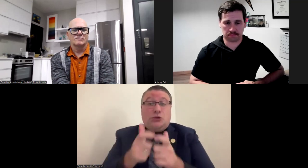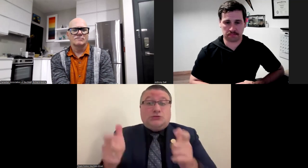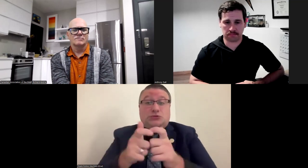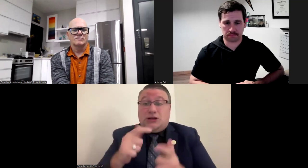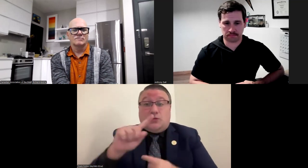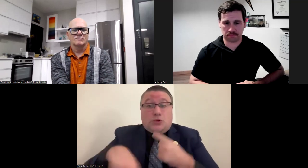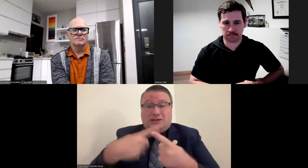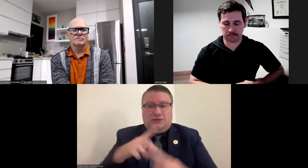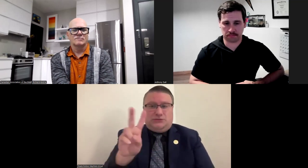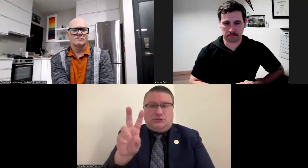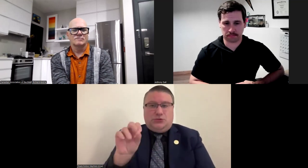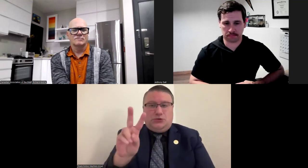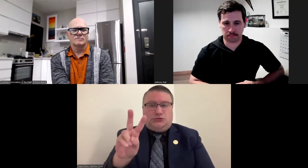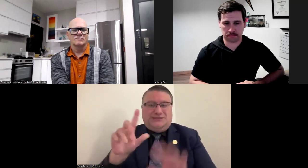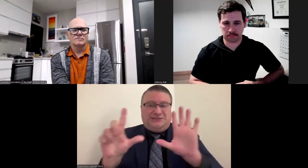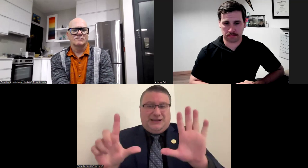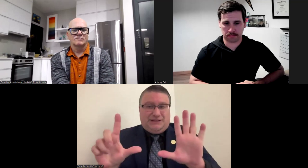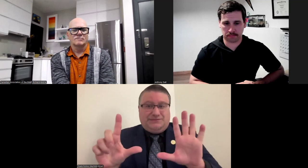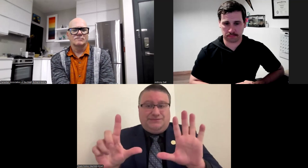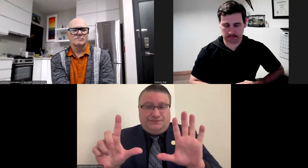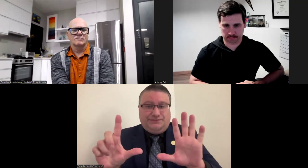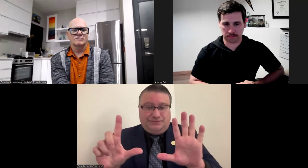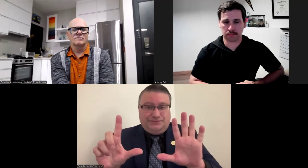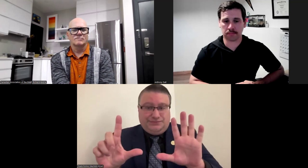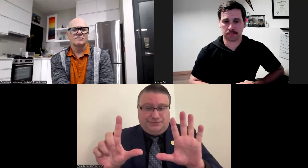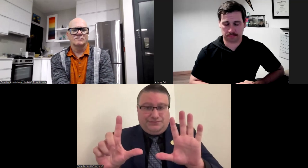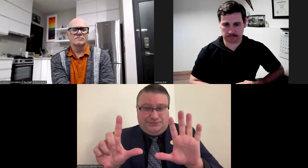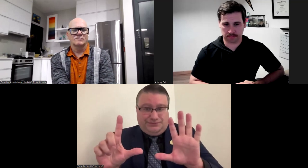work, whatever it may be. So the next Congress is going to be in 2027.